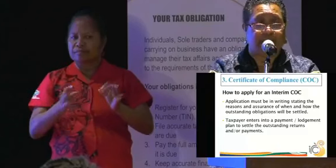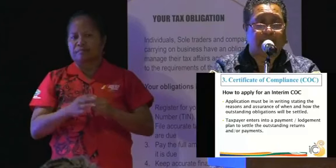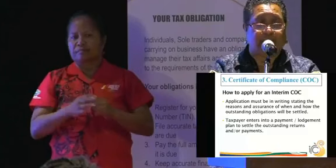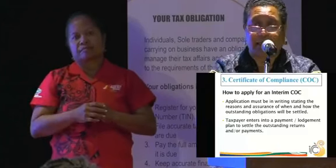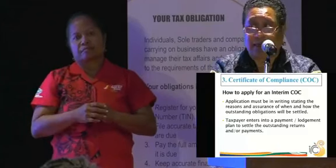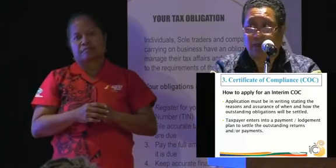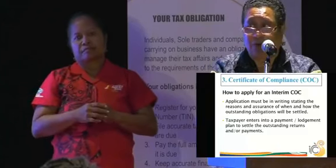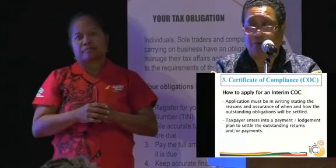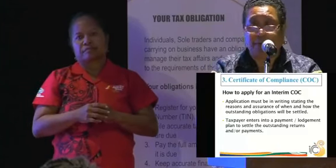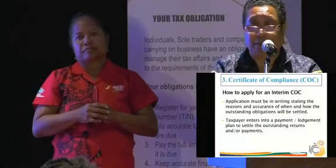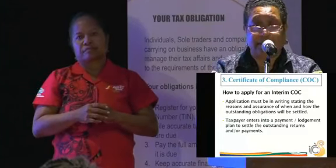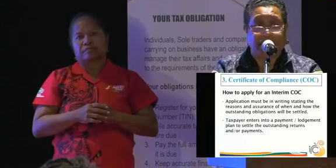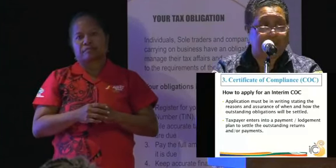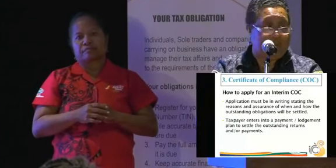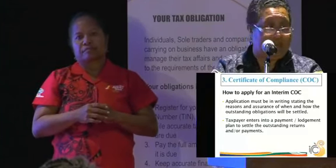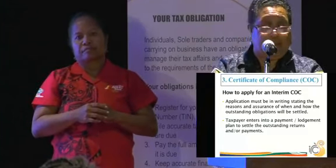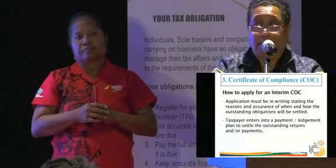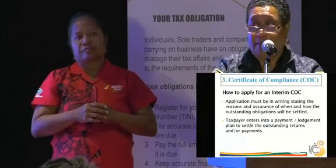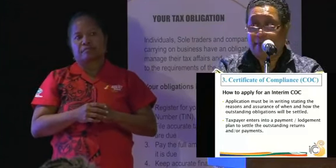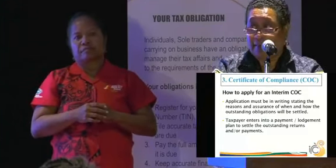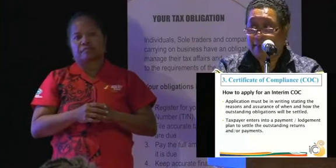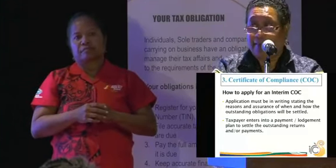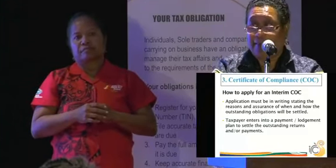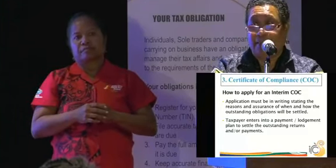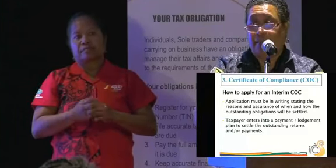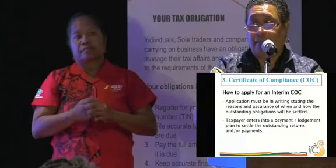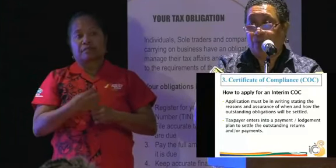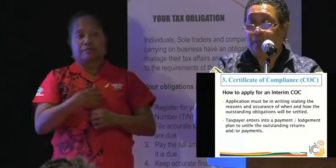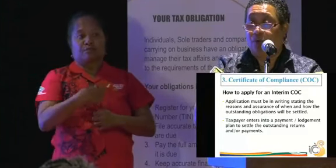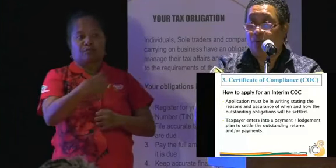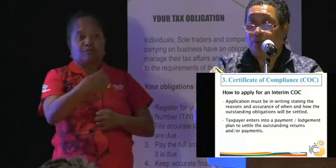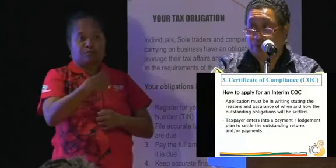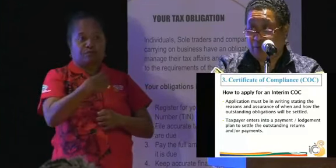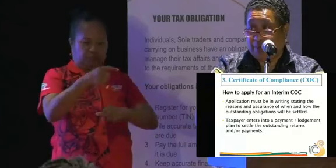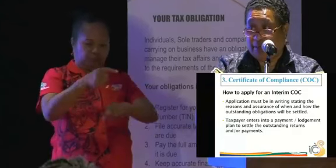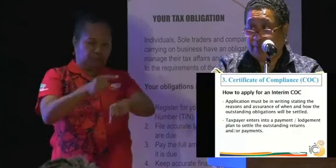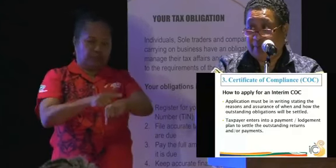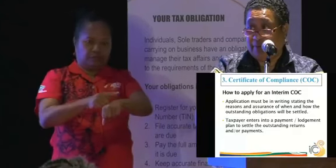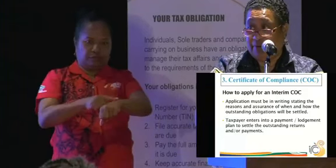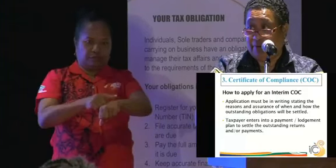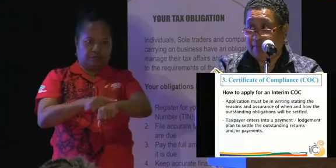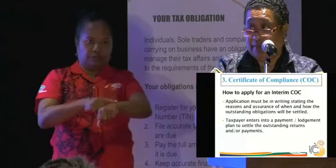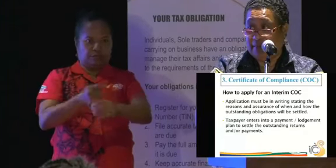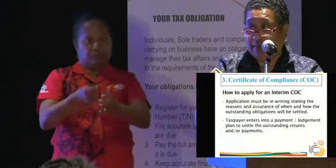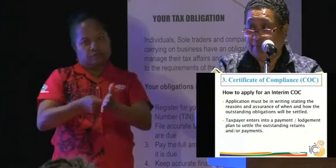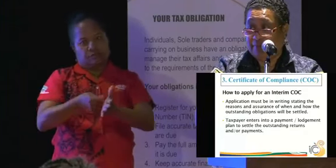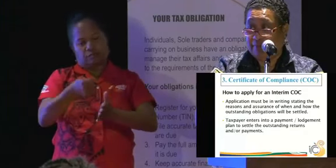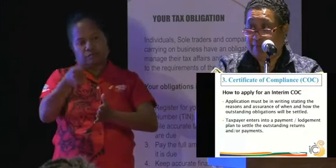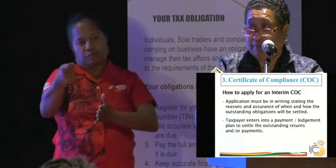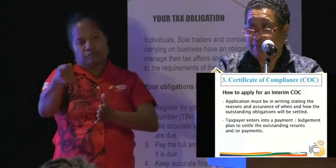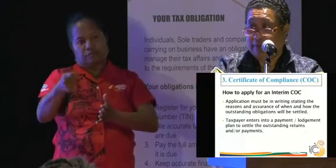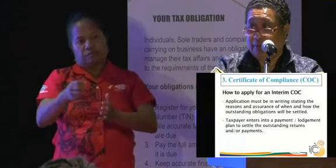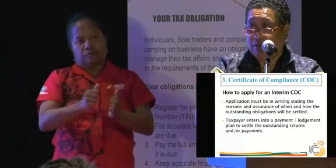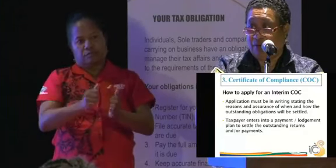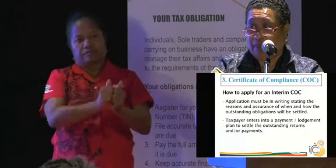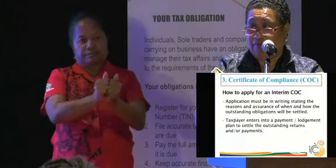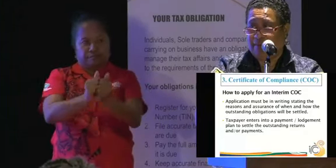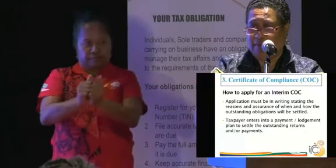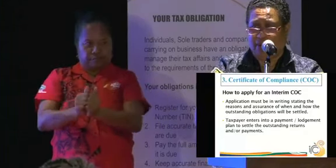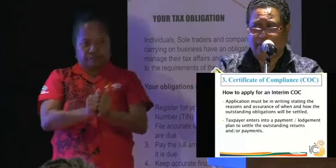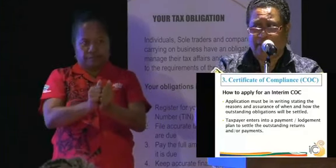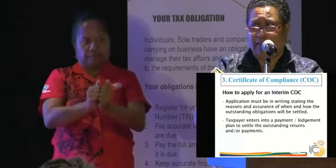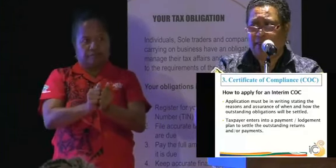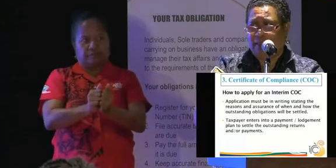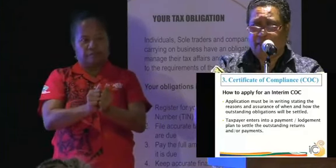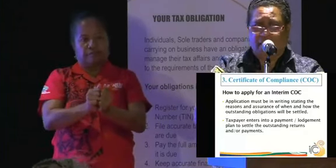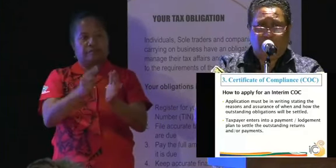of the outstanding lodgements and the debts, you can go into a payment agreement. Okay? If